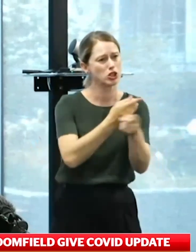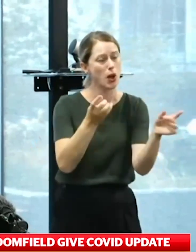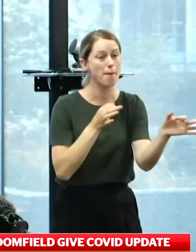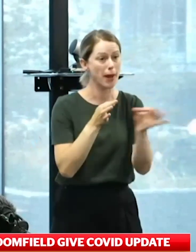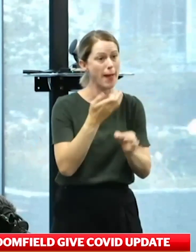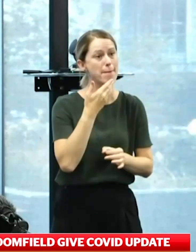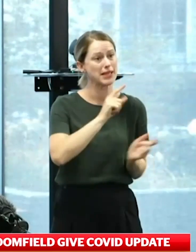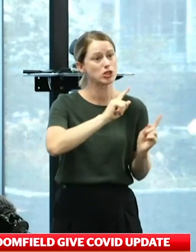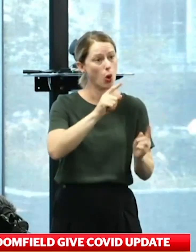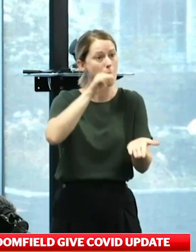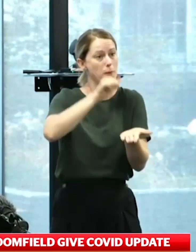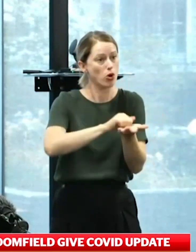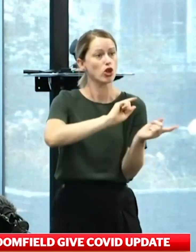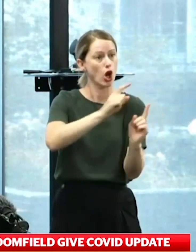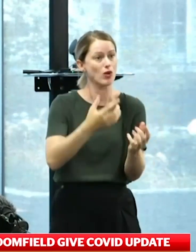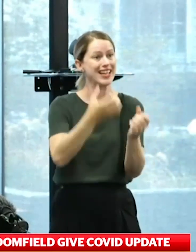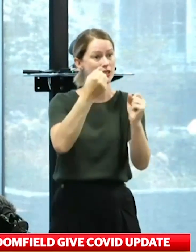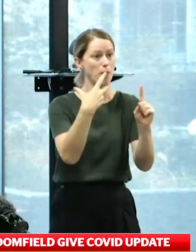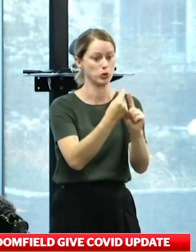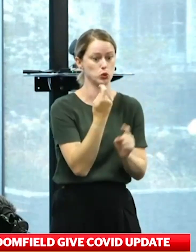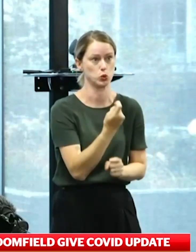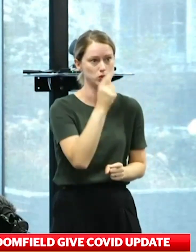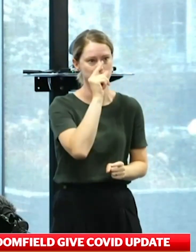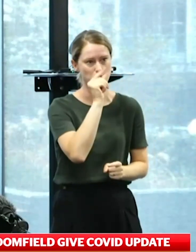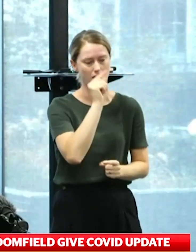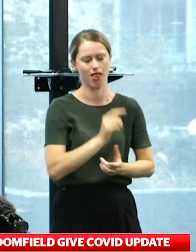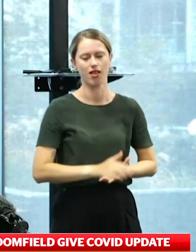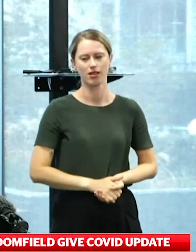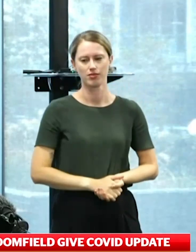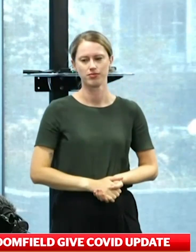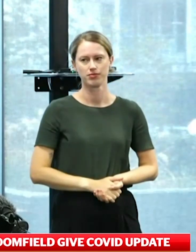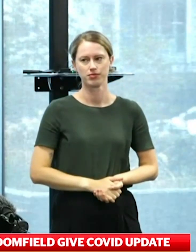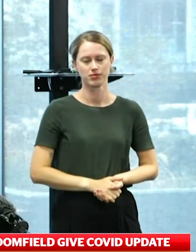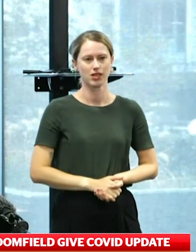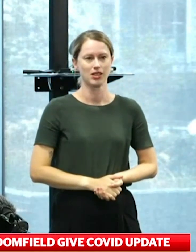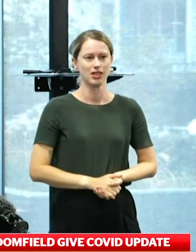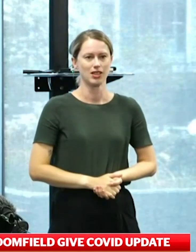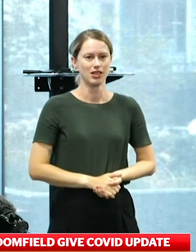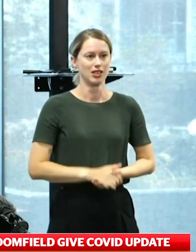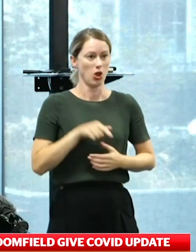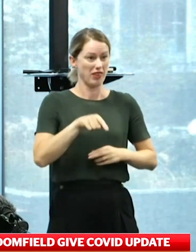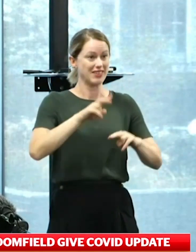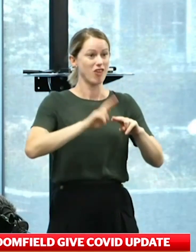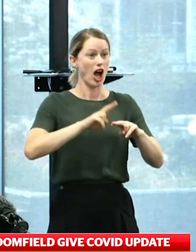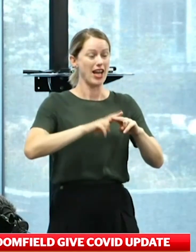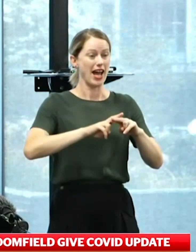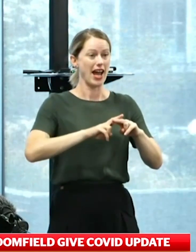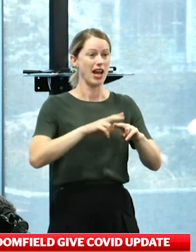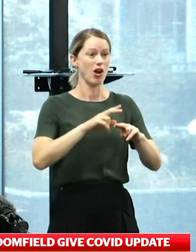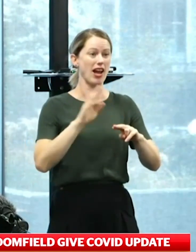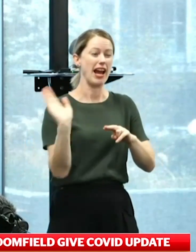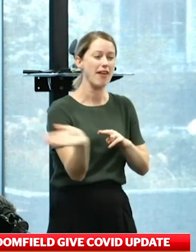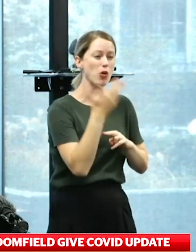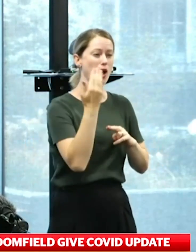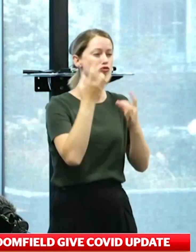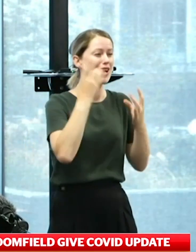to get your booster as soon as it is due. Whilst we can't administer boosters to everyone in that 1 million on